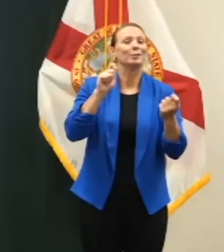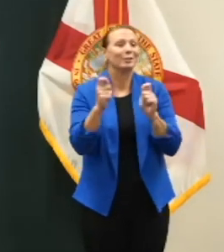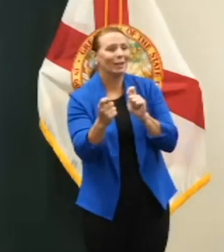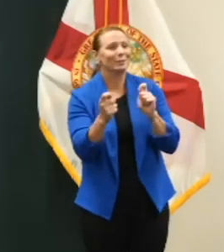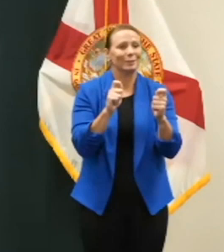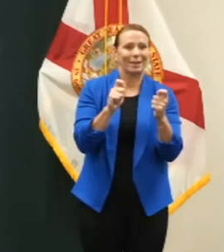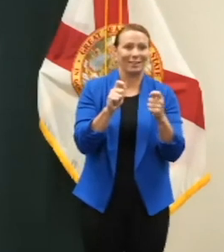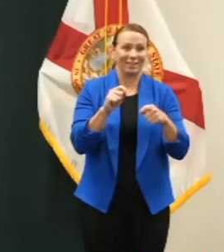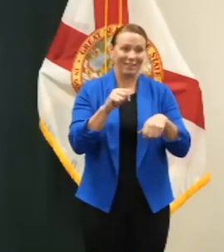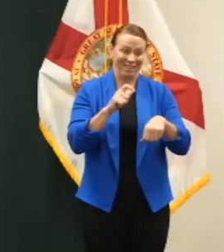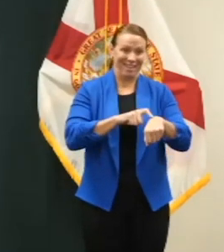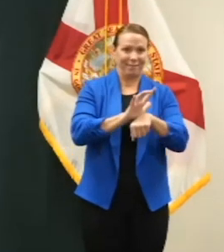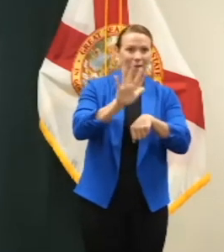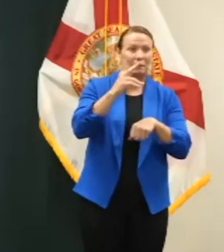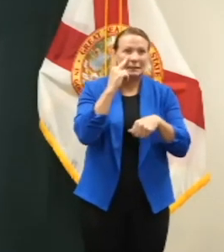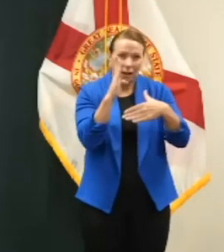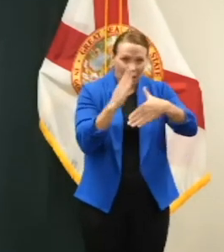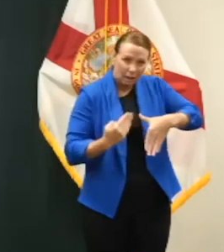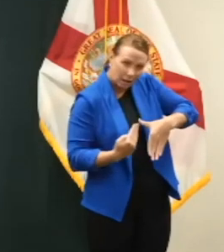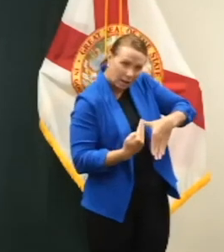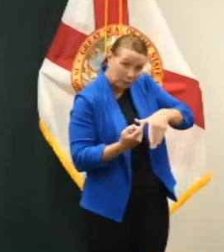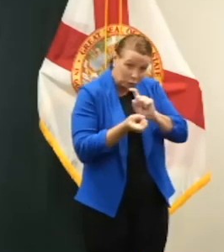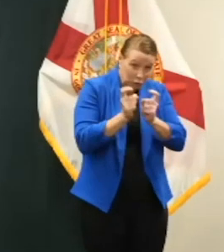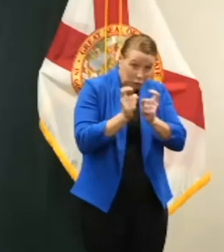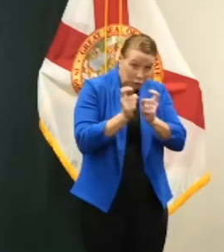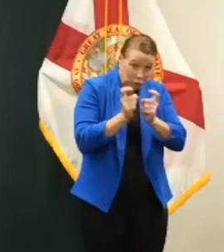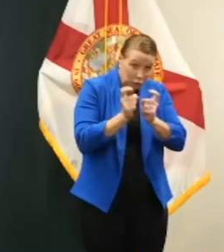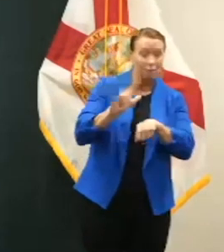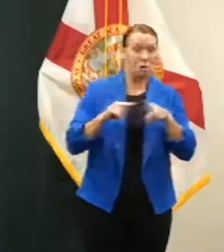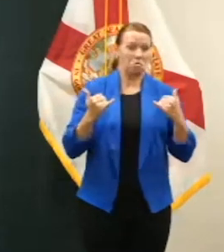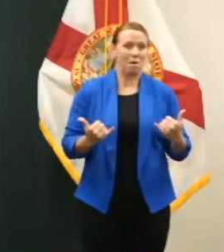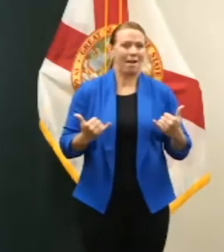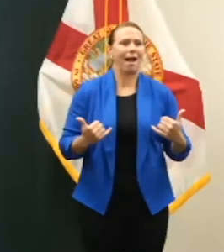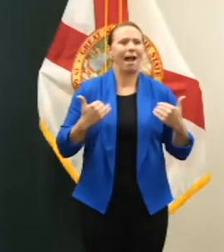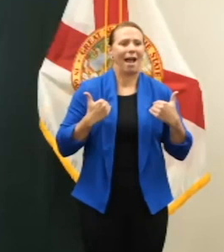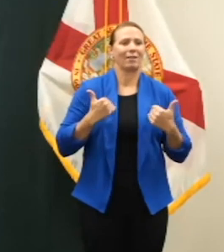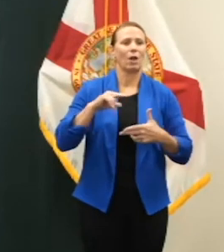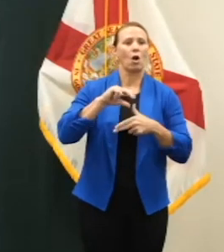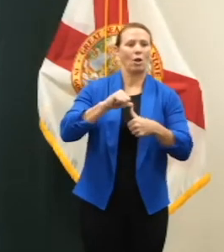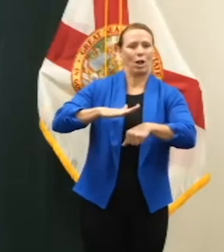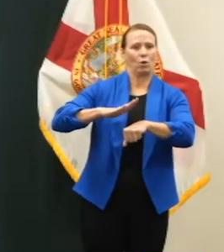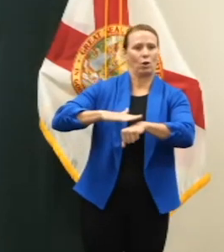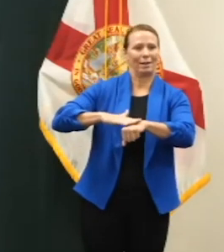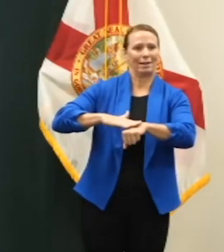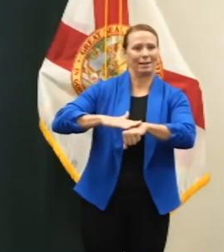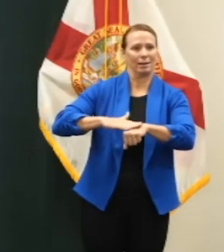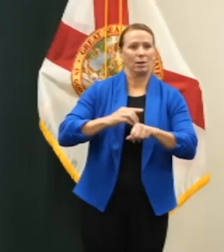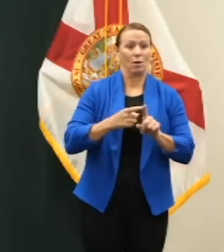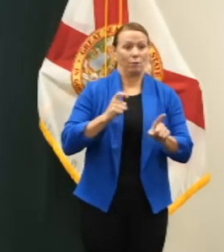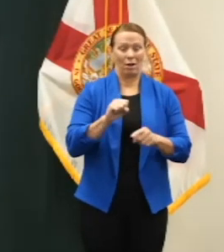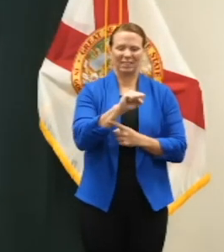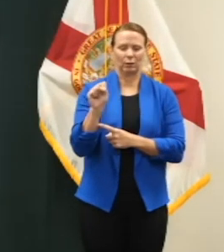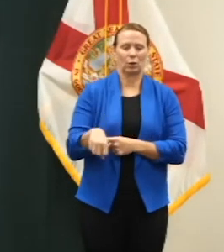National Hurricane Center. As of right now, there's a hurricane warning in place for the entire Gulf Coast of Florida from Sarasota County all the way up